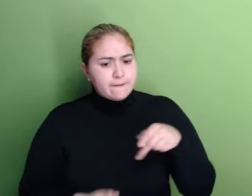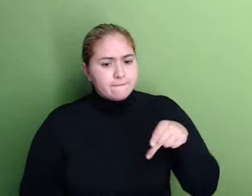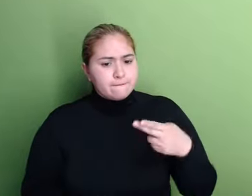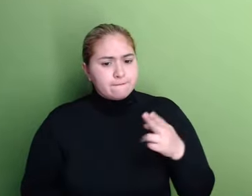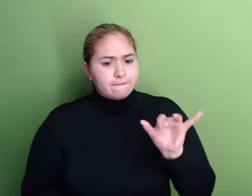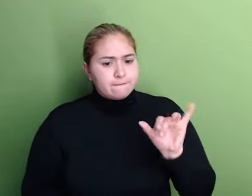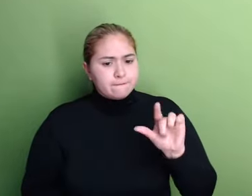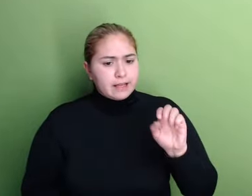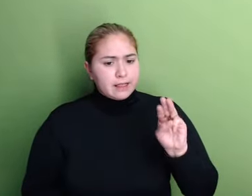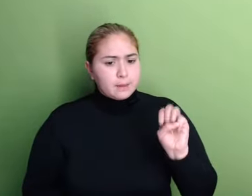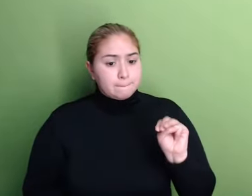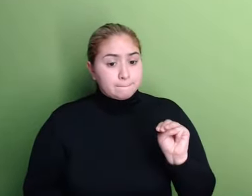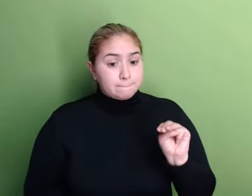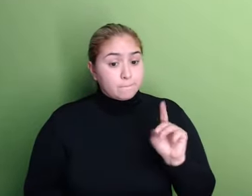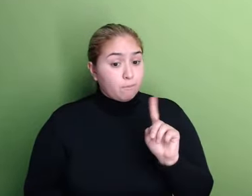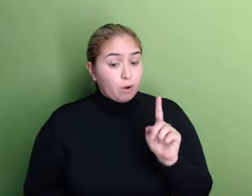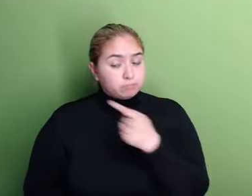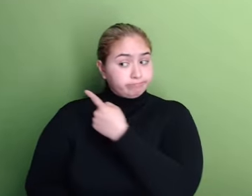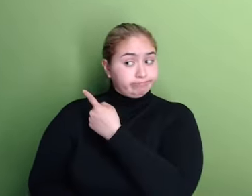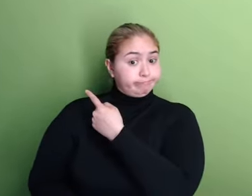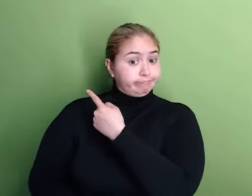No, it's on the board. Oh, it's not on the board anymore.